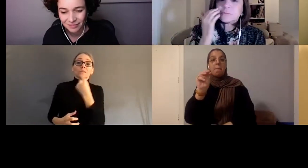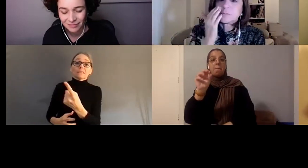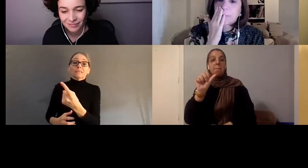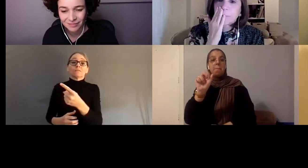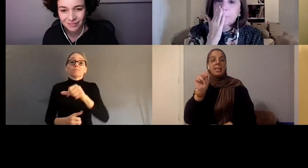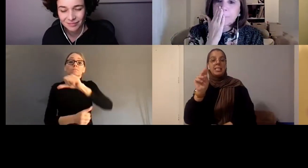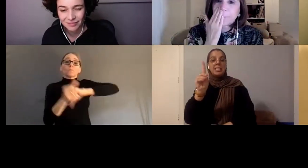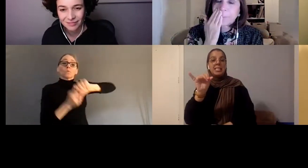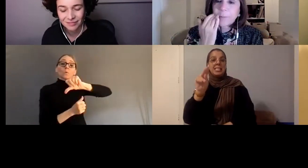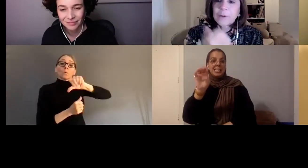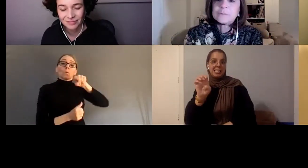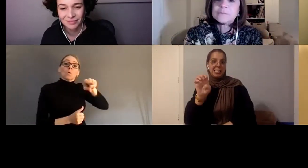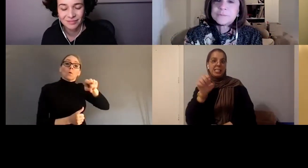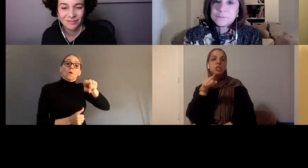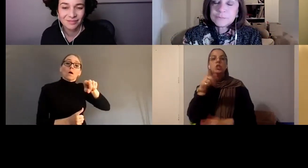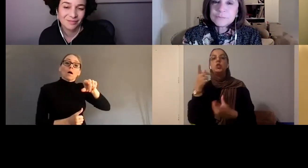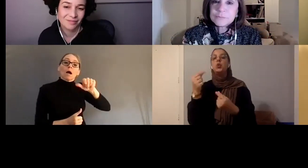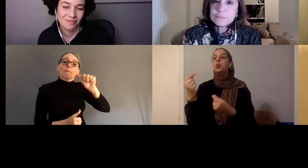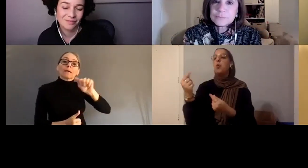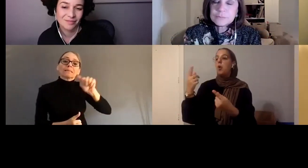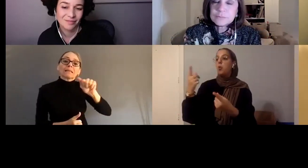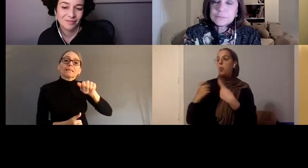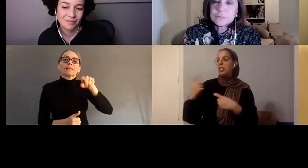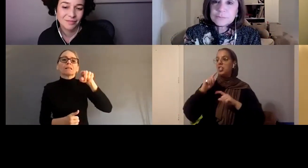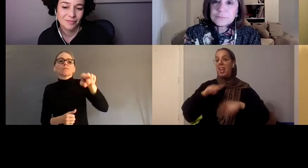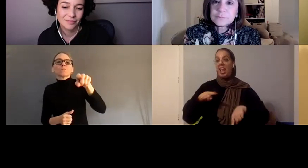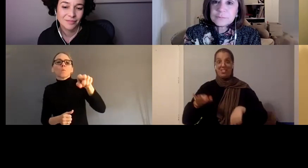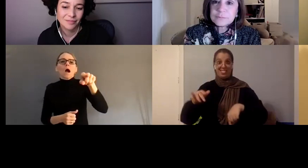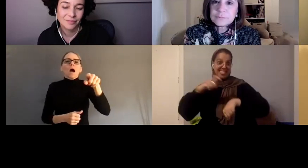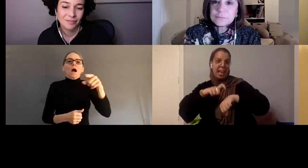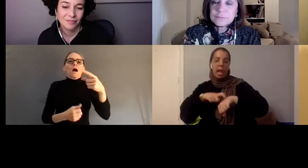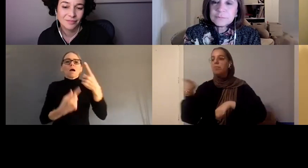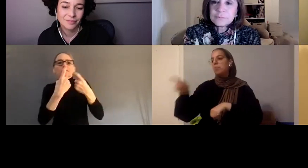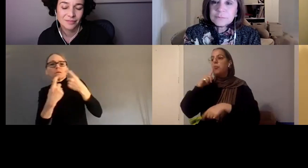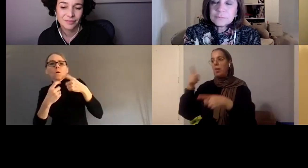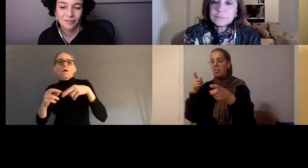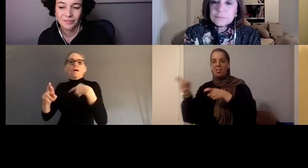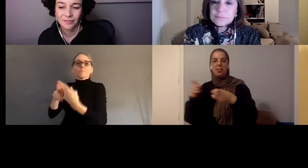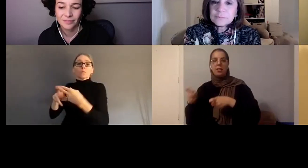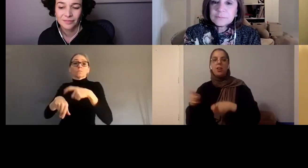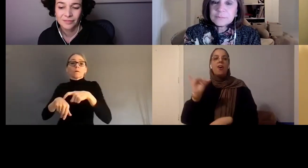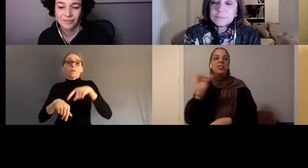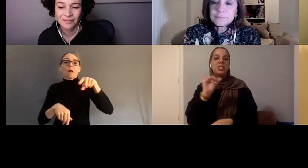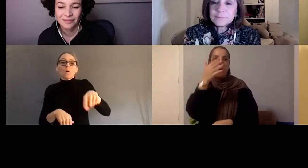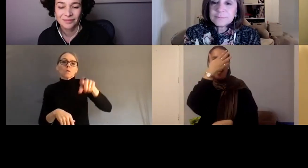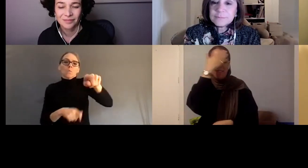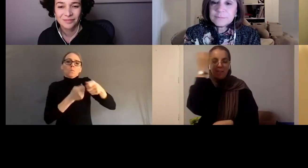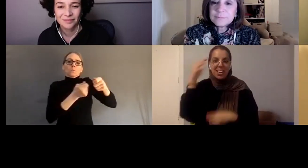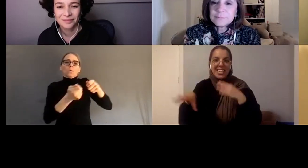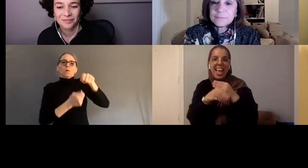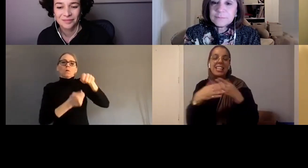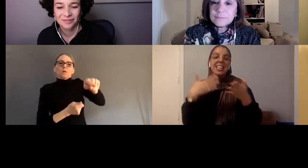the question and answer session. And also I wanted to make a thanks. I forgot to put it in the script, but now I think about it, about